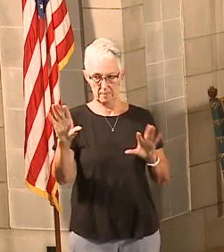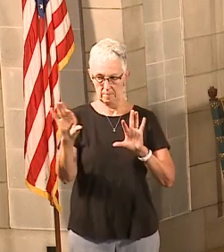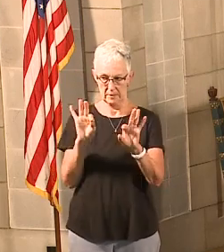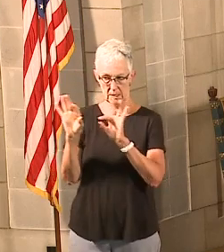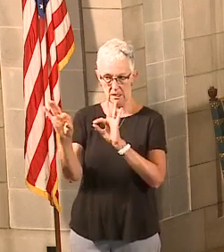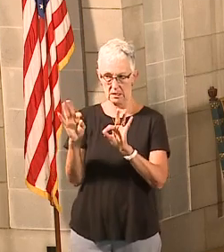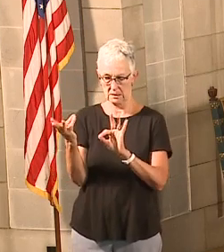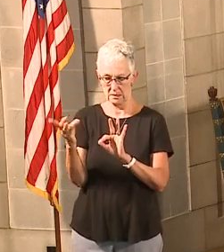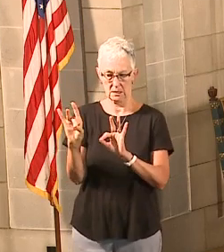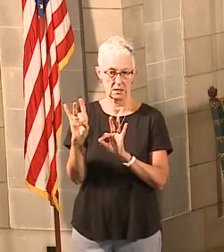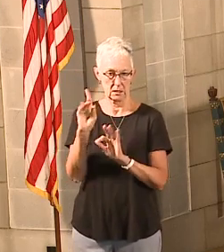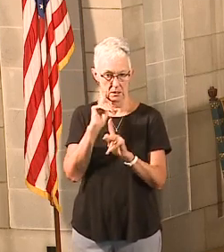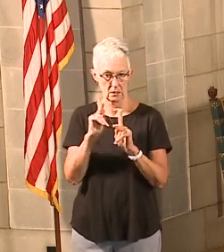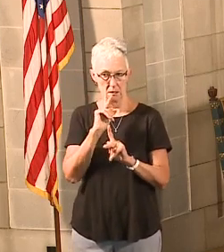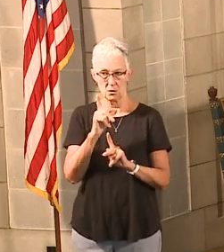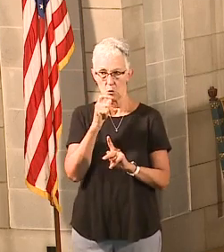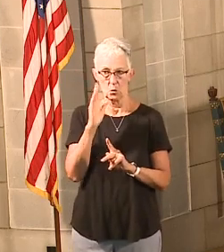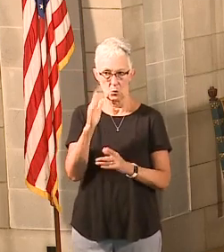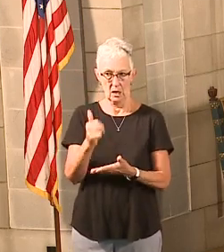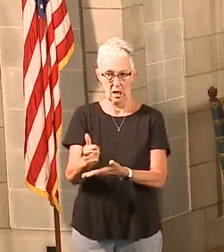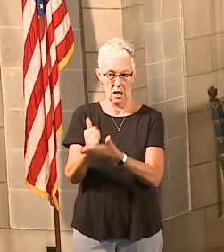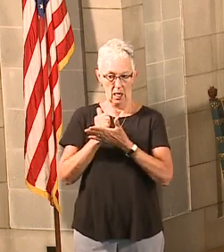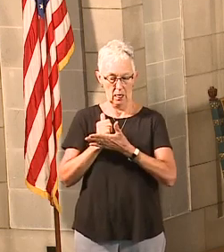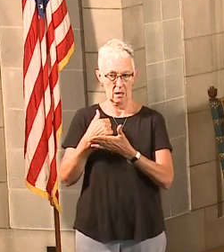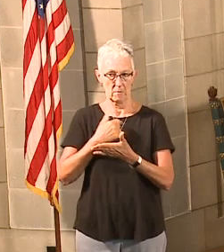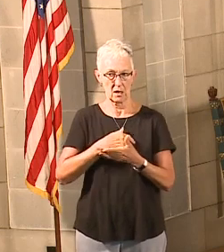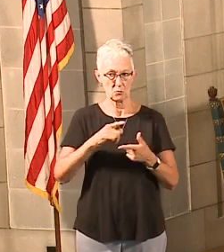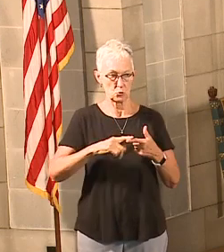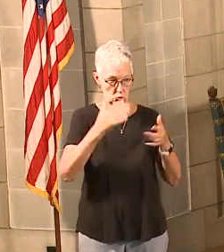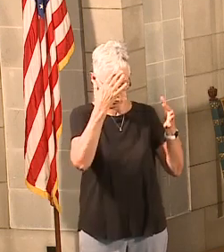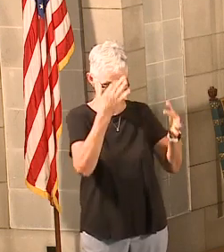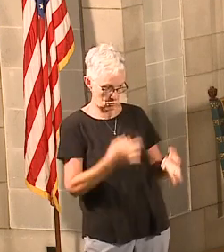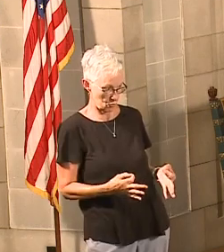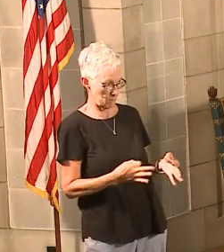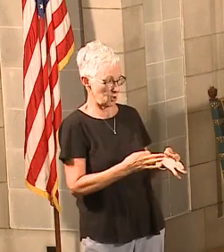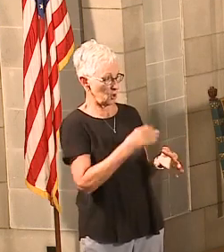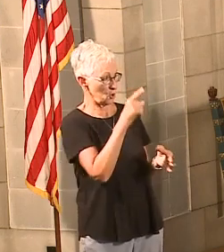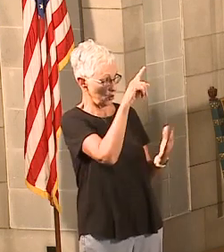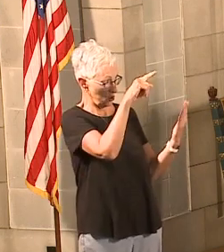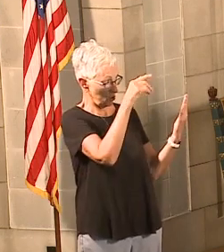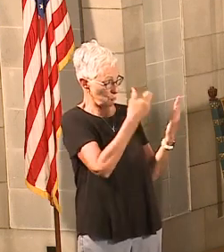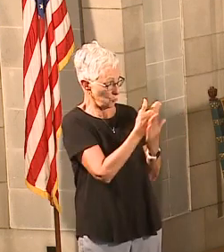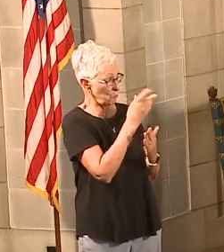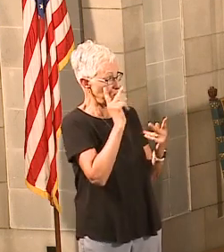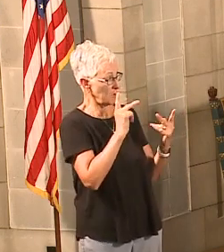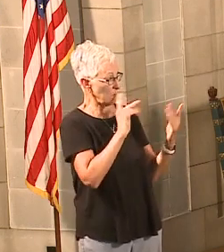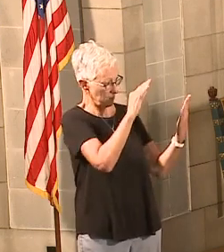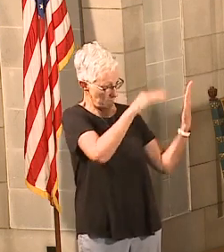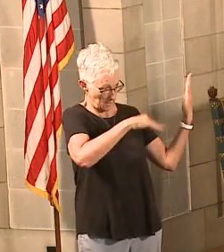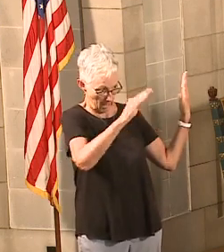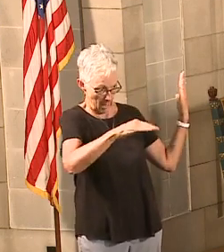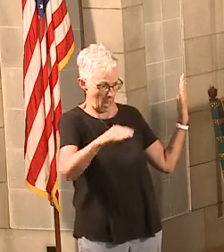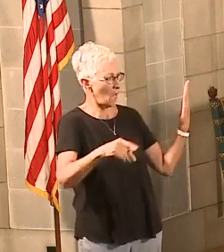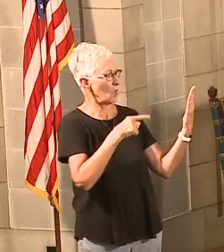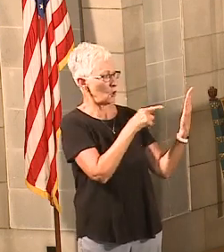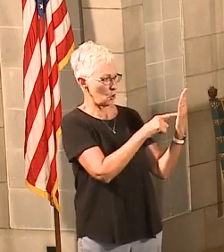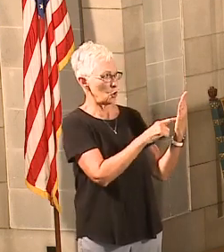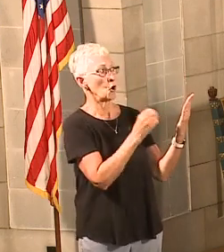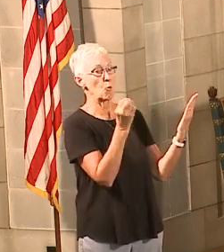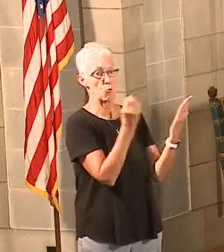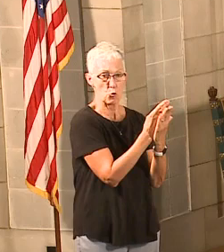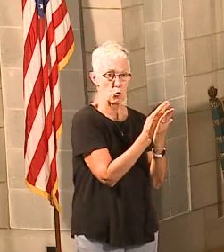are going to be helping us with eligibility determinations for the newly eligible populations that are applying. We've brought on